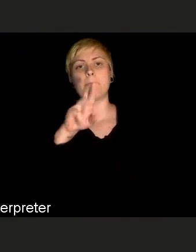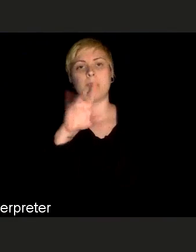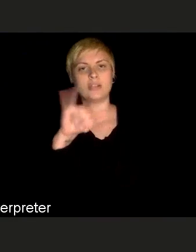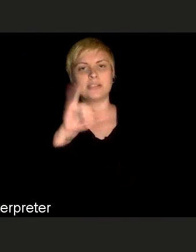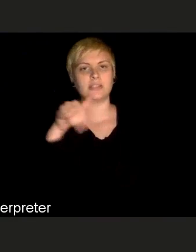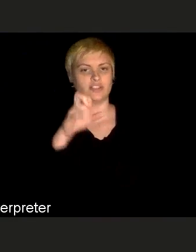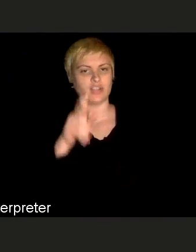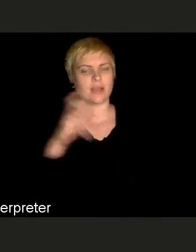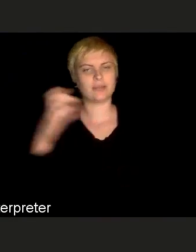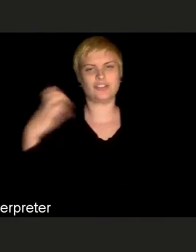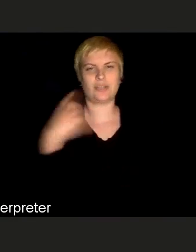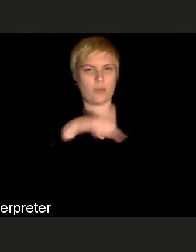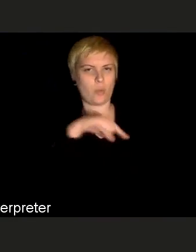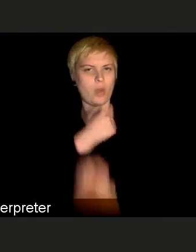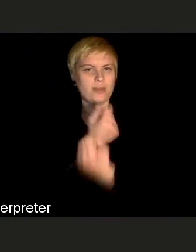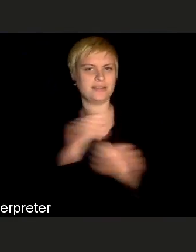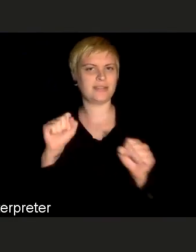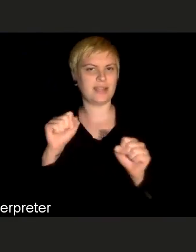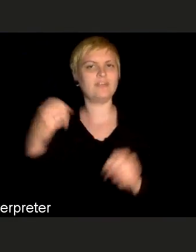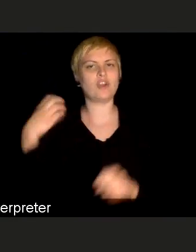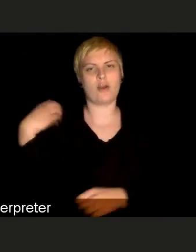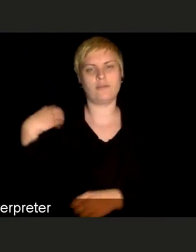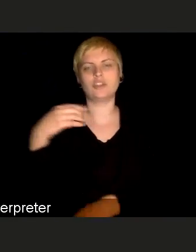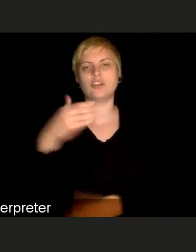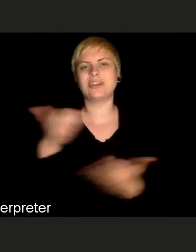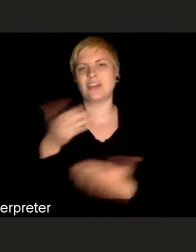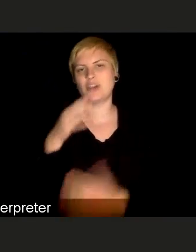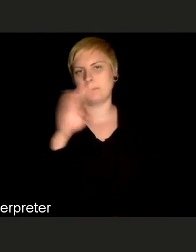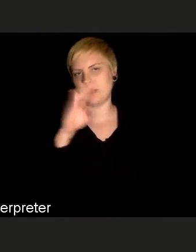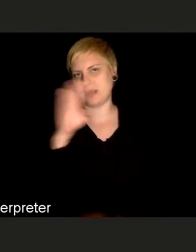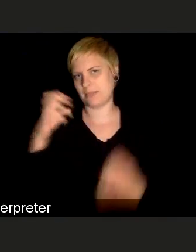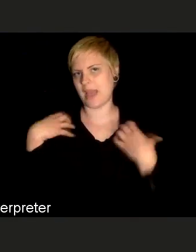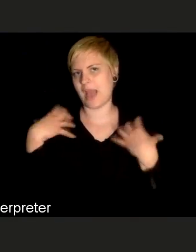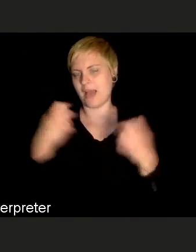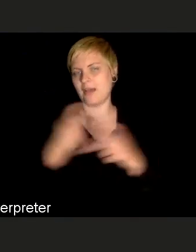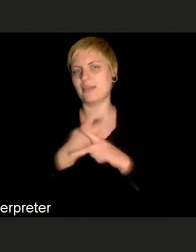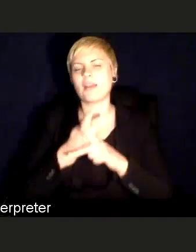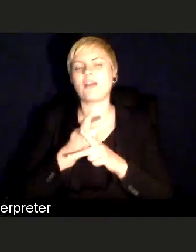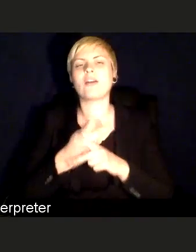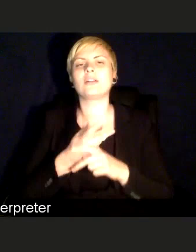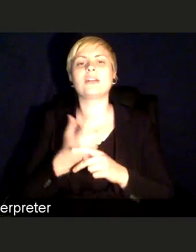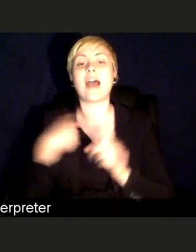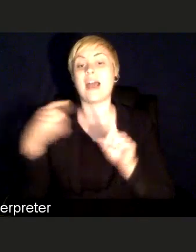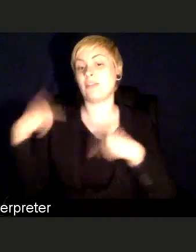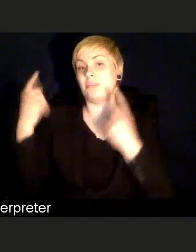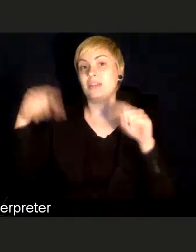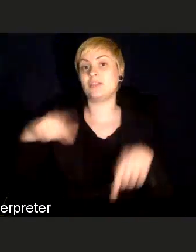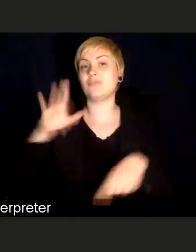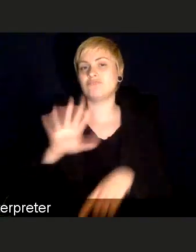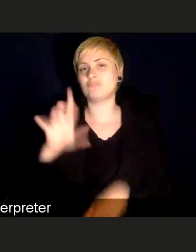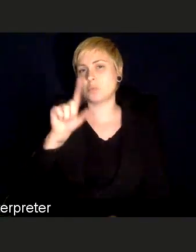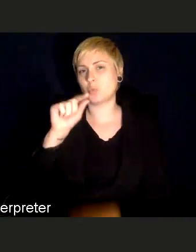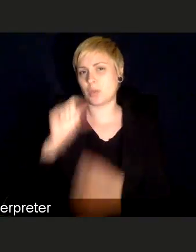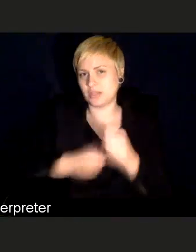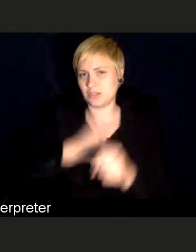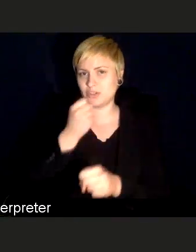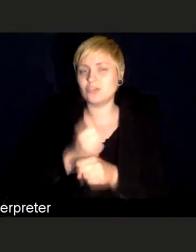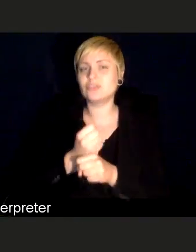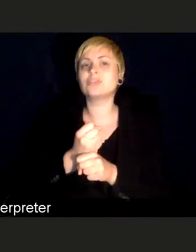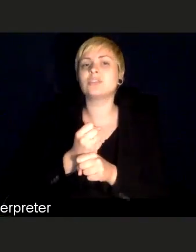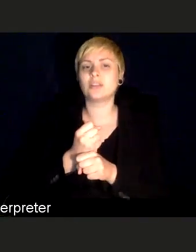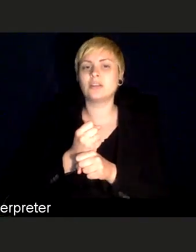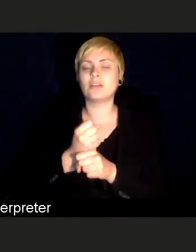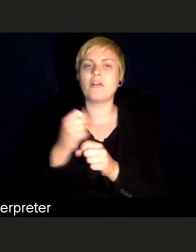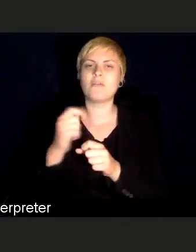Quality and Safety Officer at Beebe Healthcare. I've actually been at Beebe for about 20 years, over a 26-year time